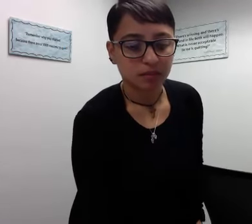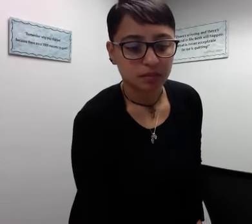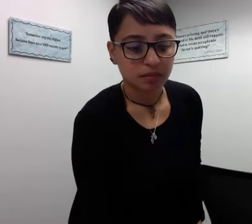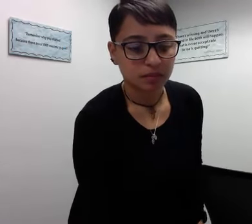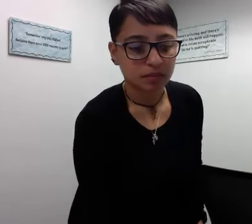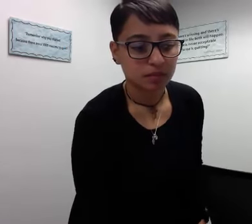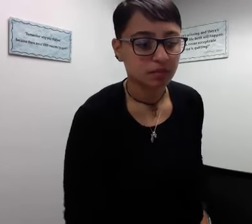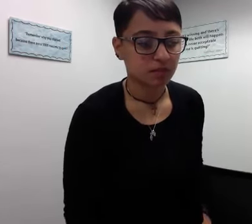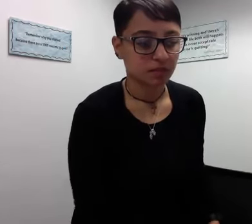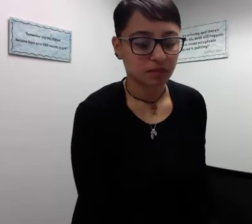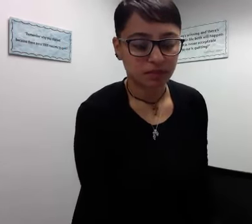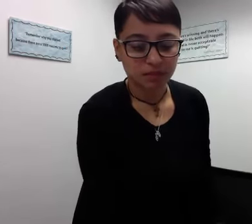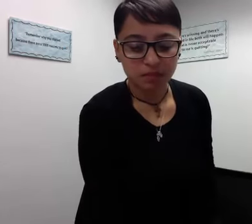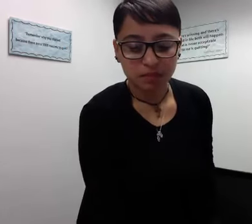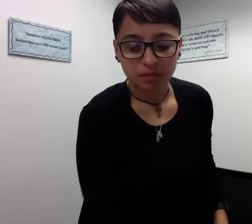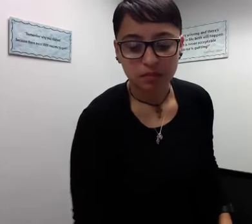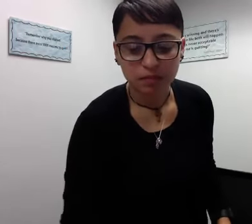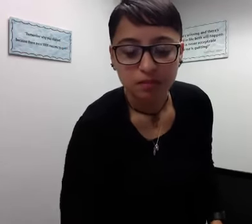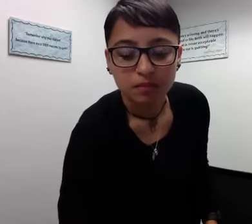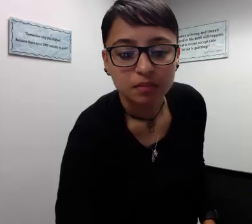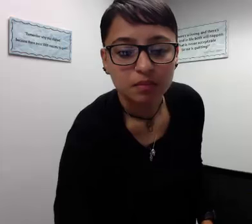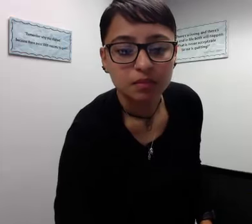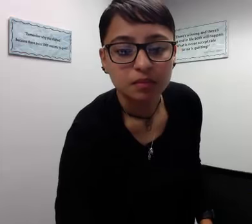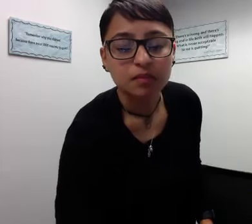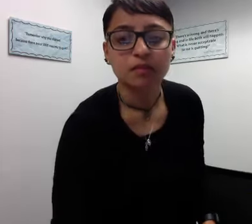BES should be considered and remain confidential.